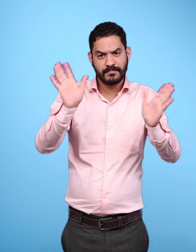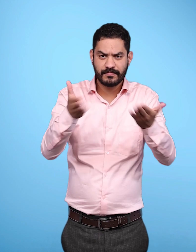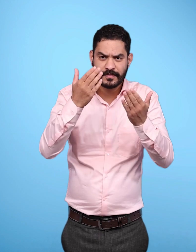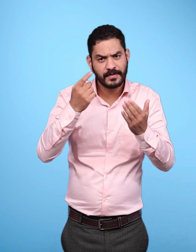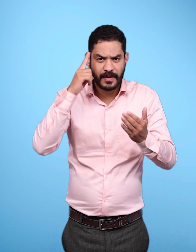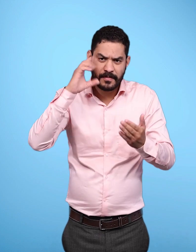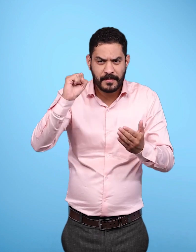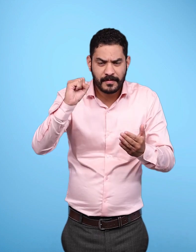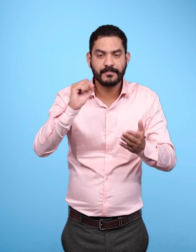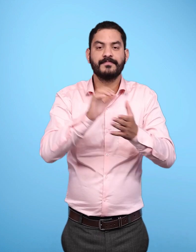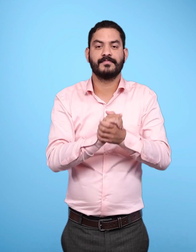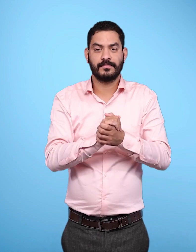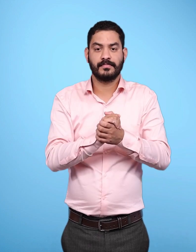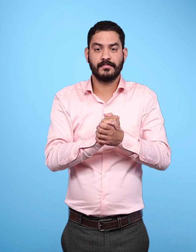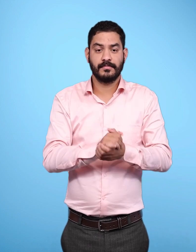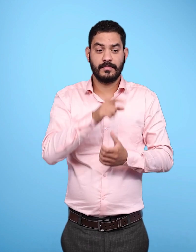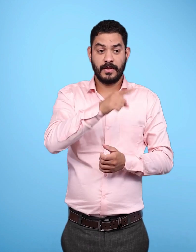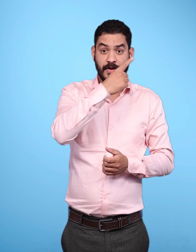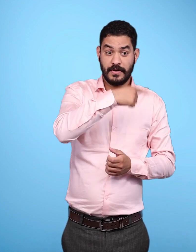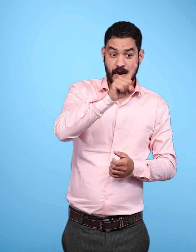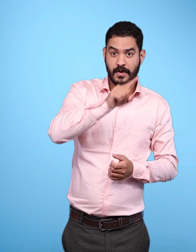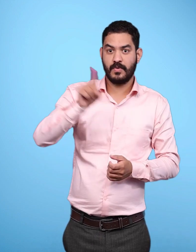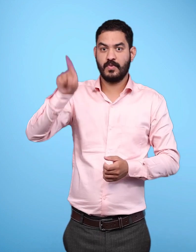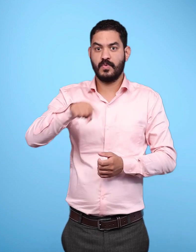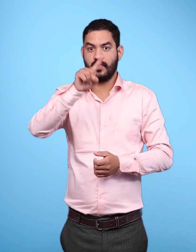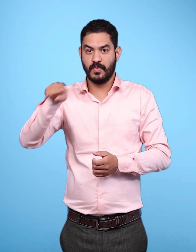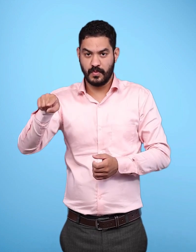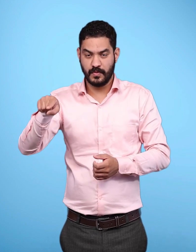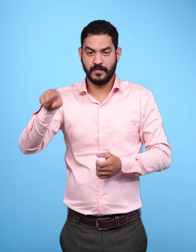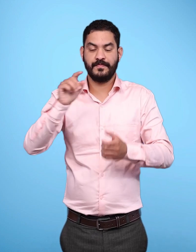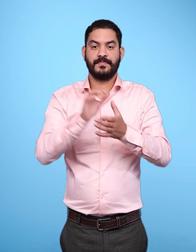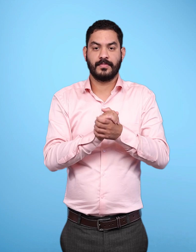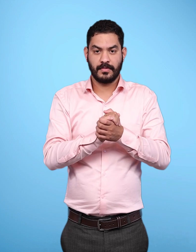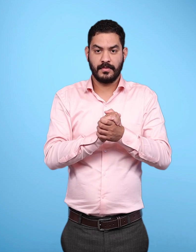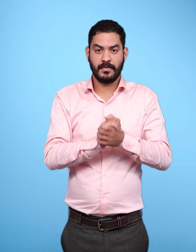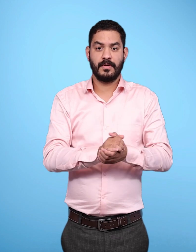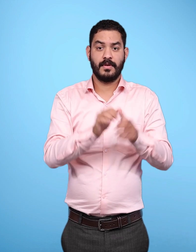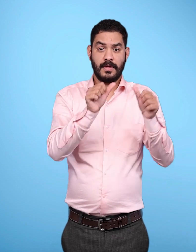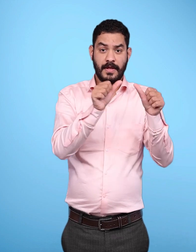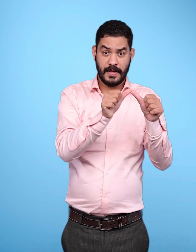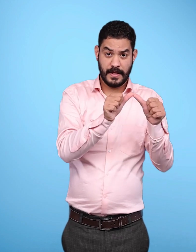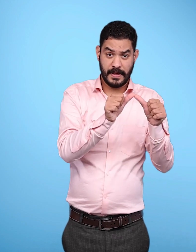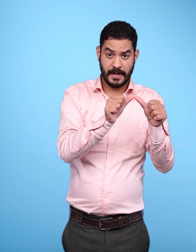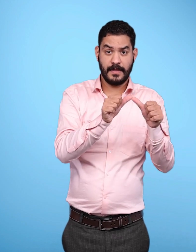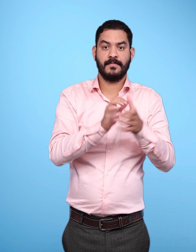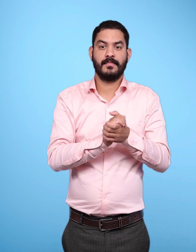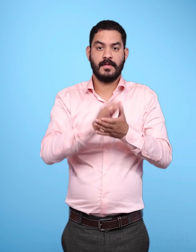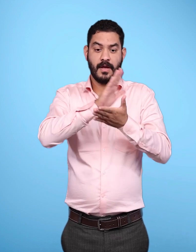Let's recall. 1. State whether true or false. A.